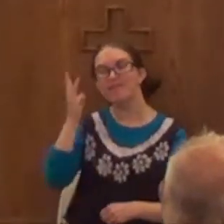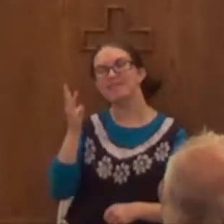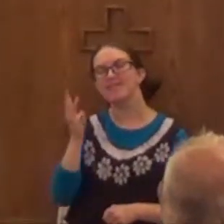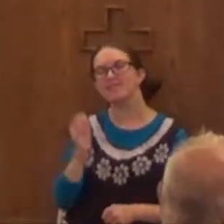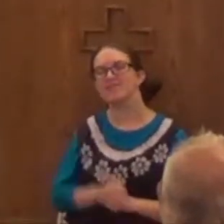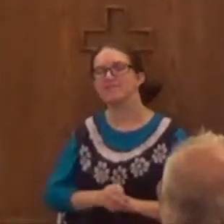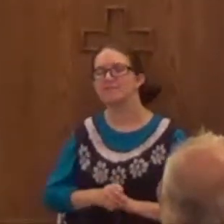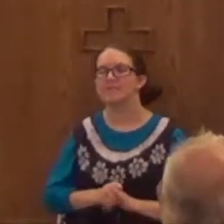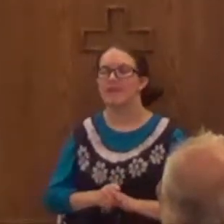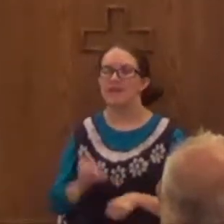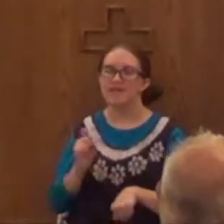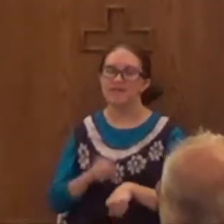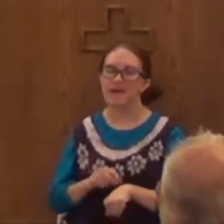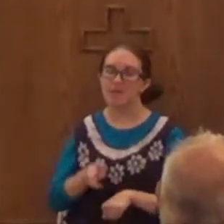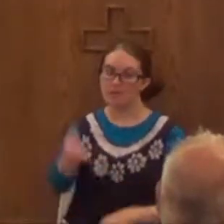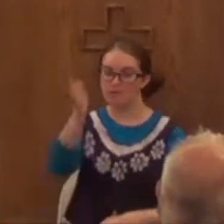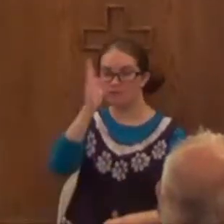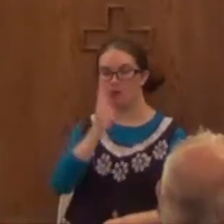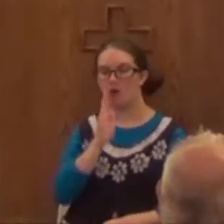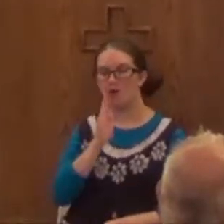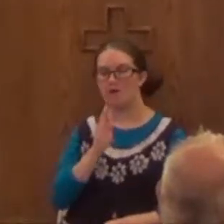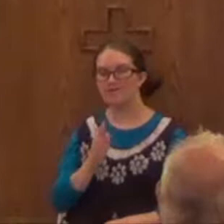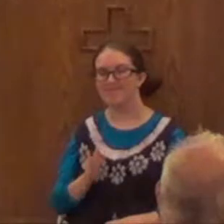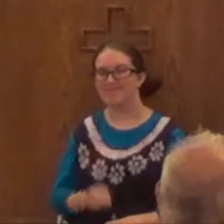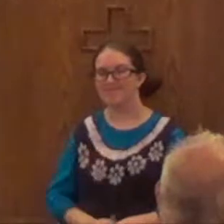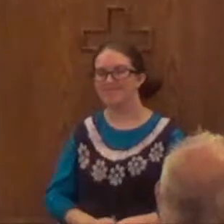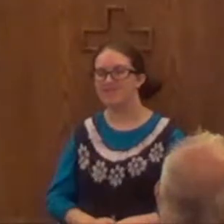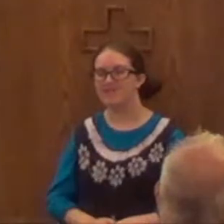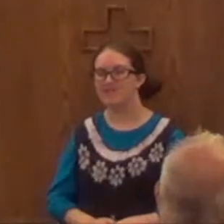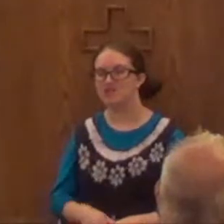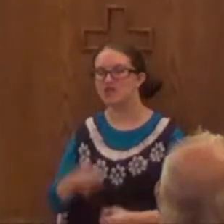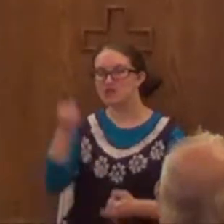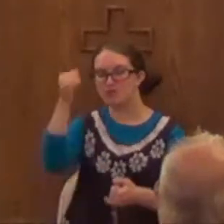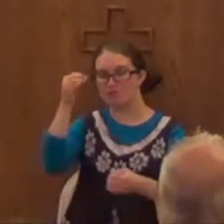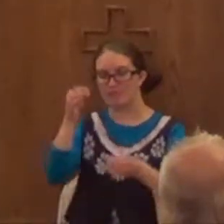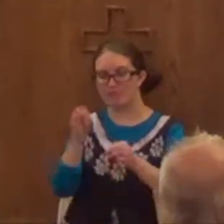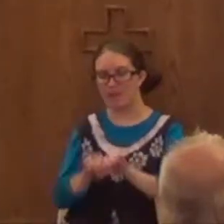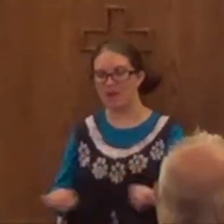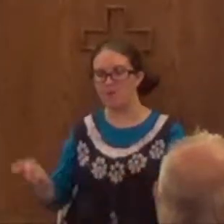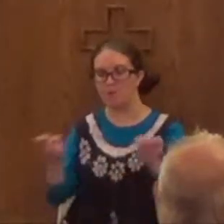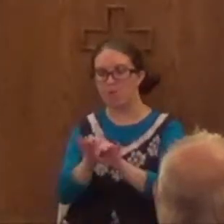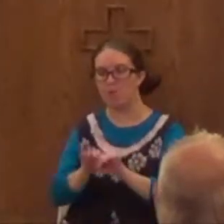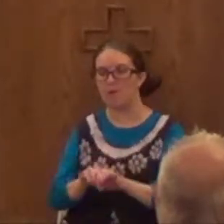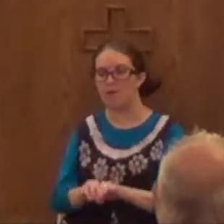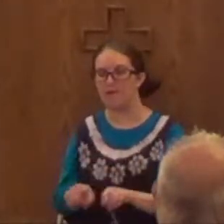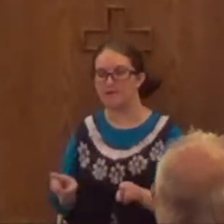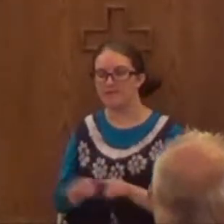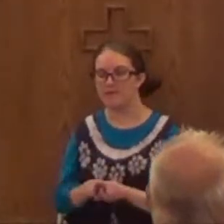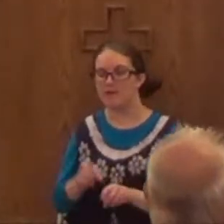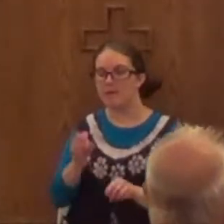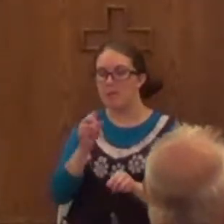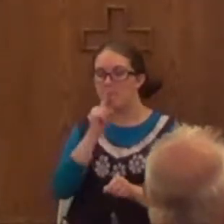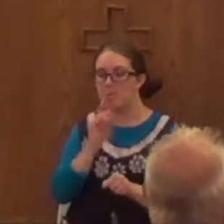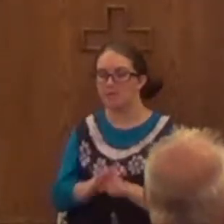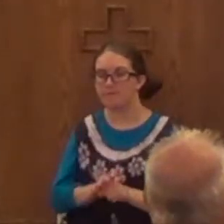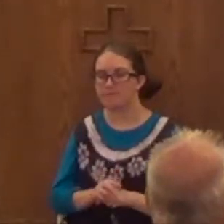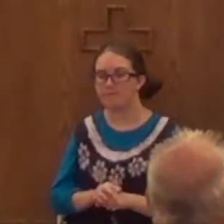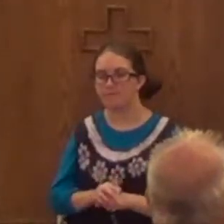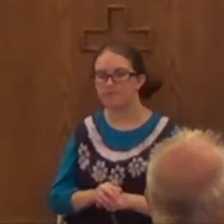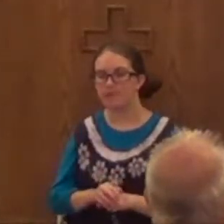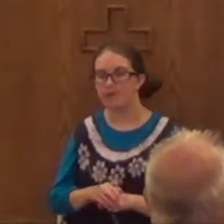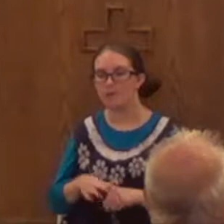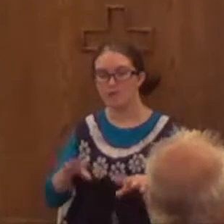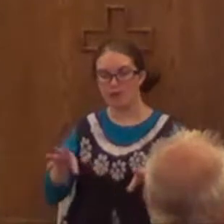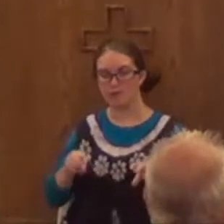that the timing of God is just as important as the promise of God. If you're going to accept